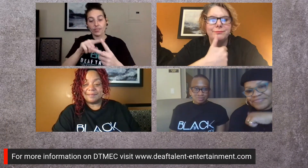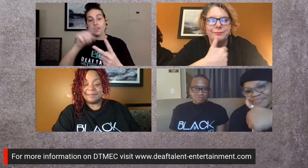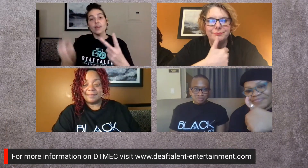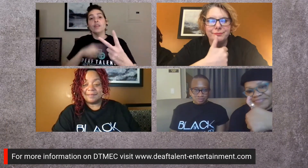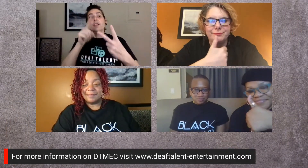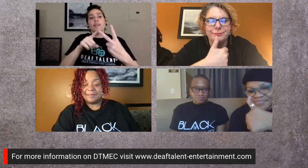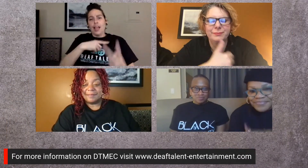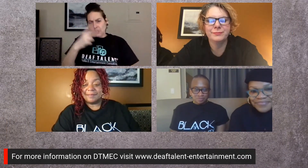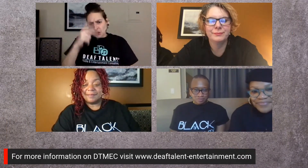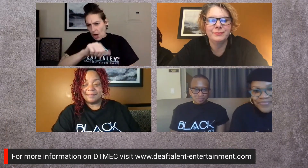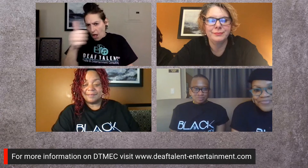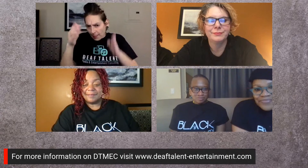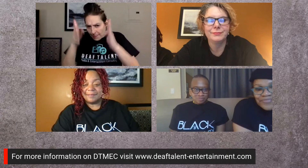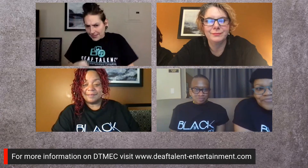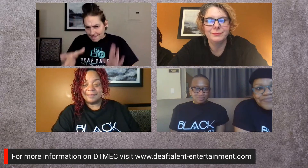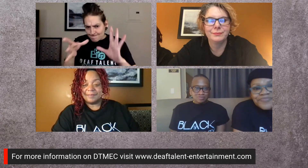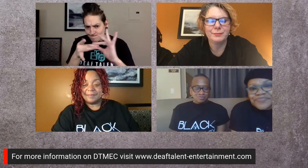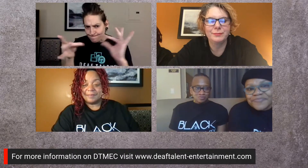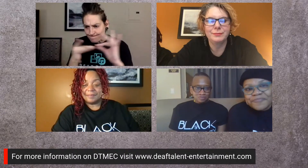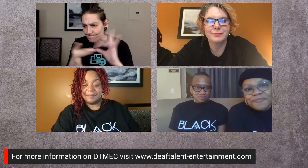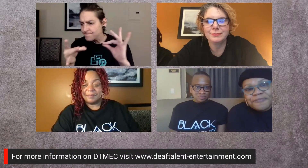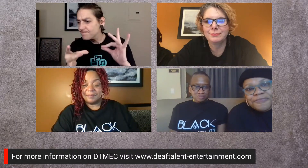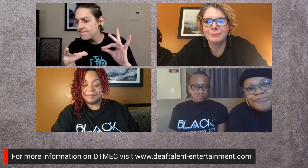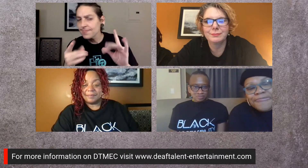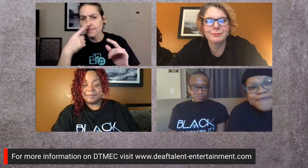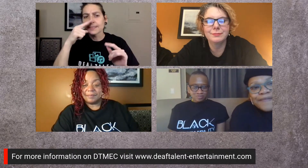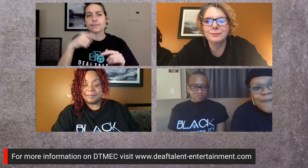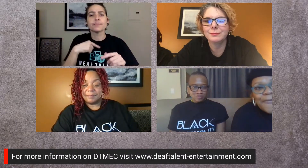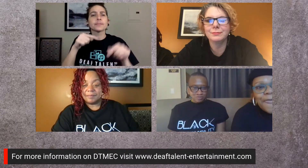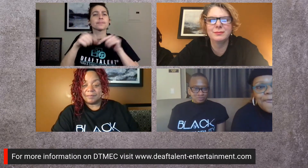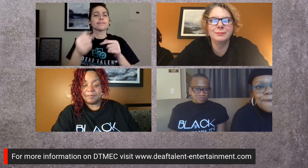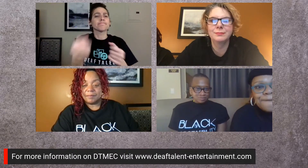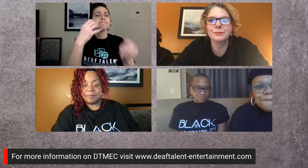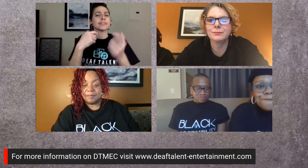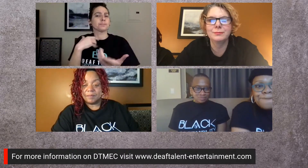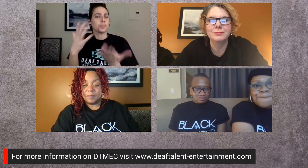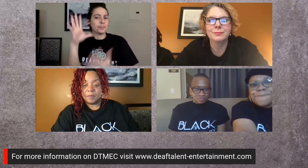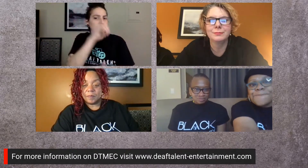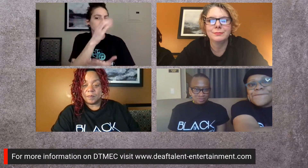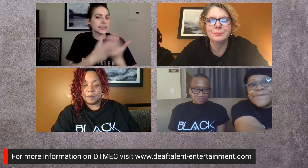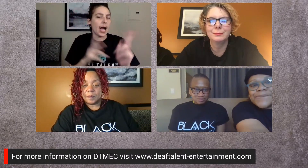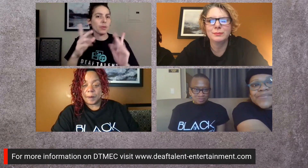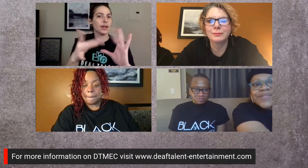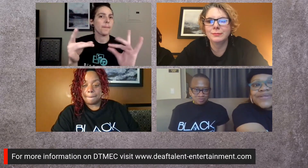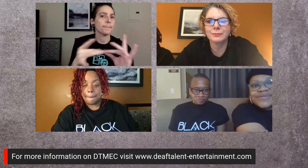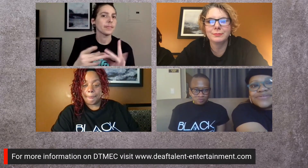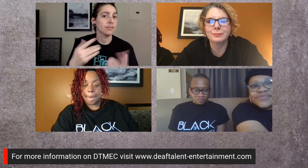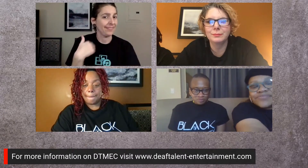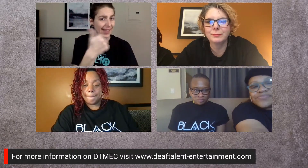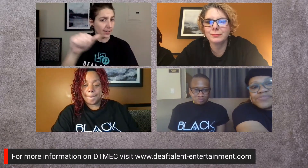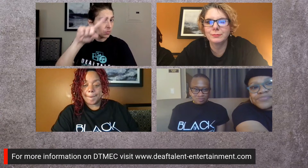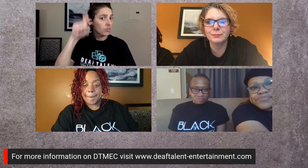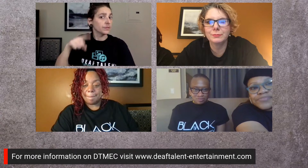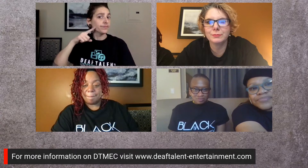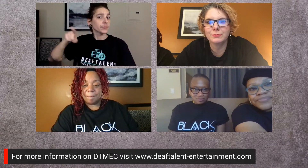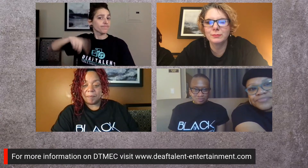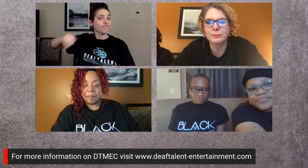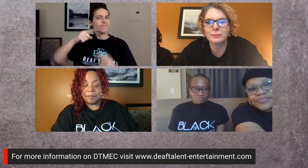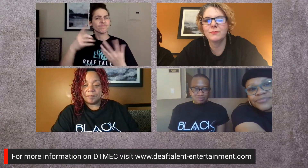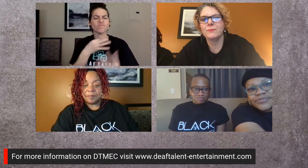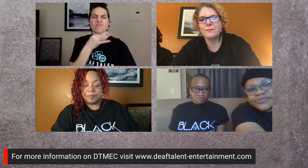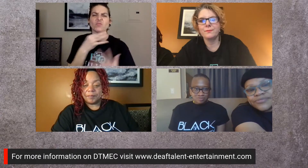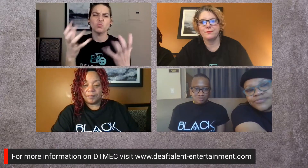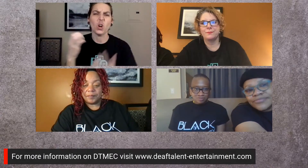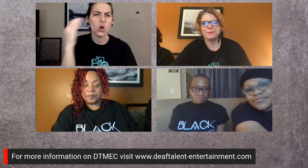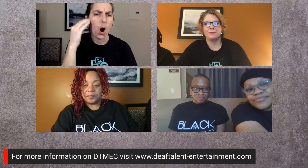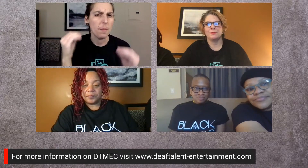Right there at the bottom of the screen. Also, another person had a comment. You don't mind going back for me a little bit? I want to see that comment.